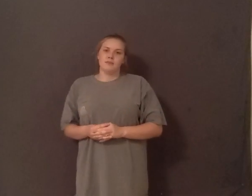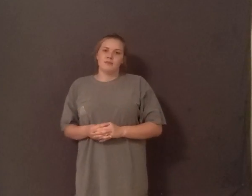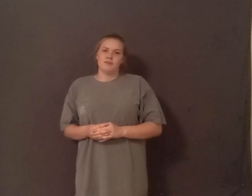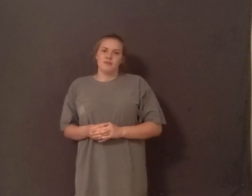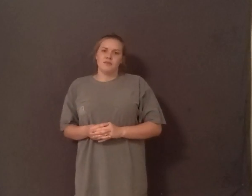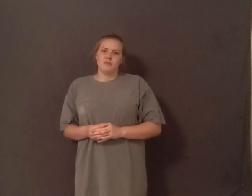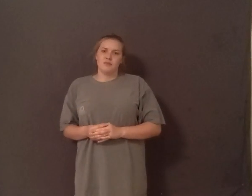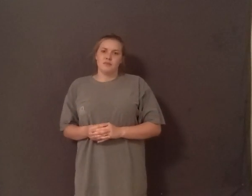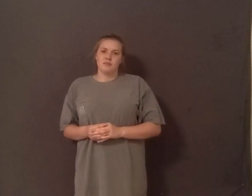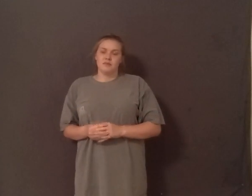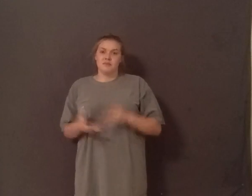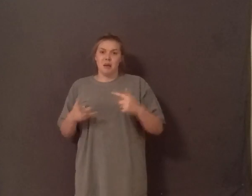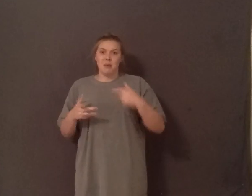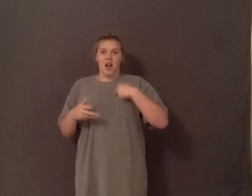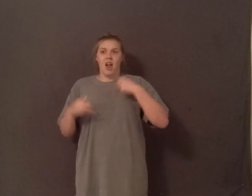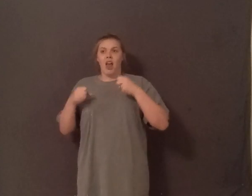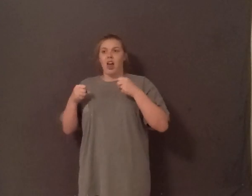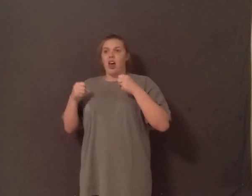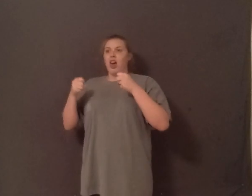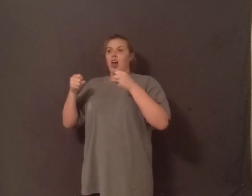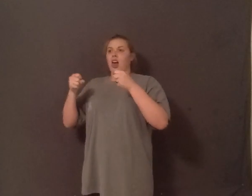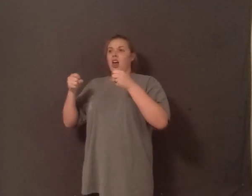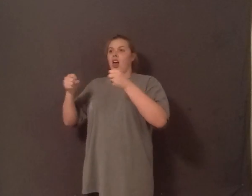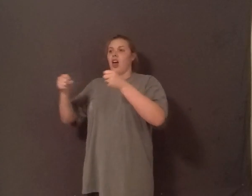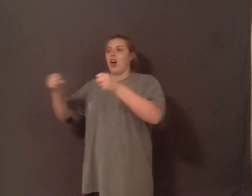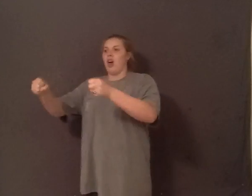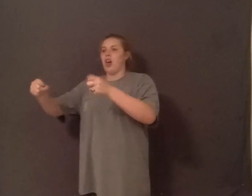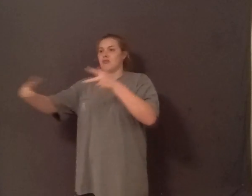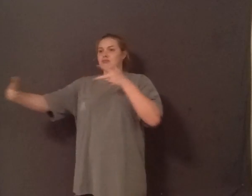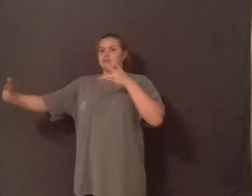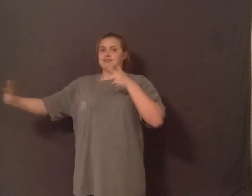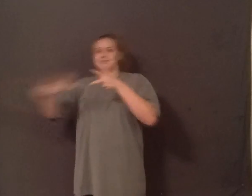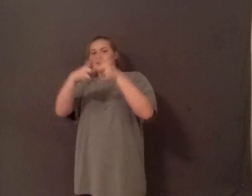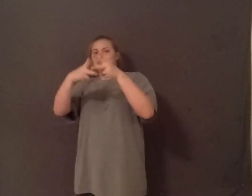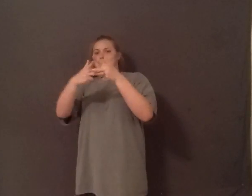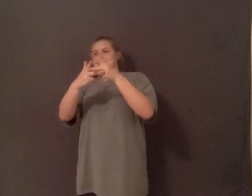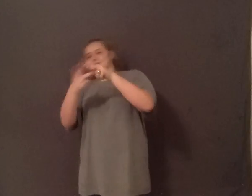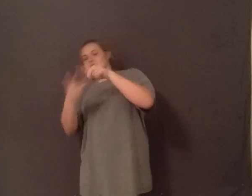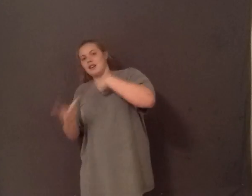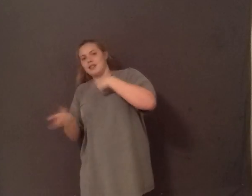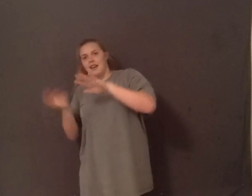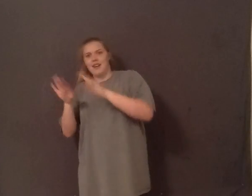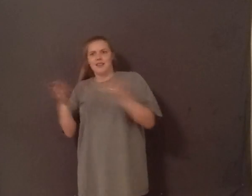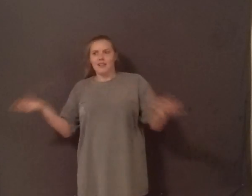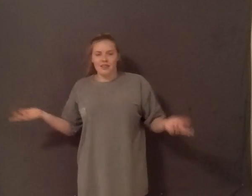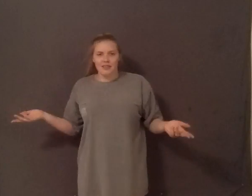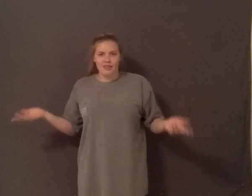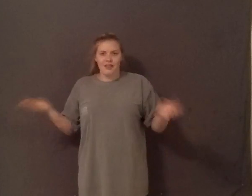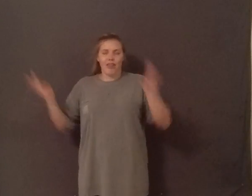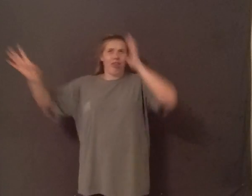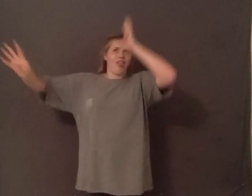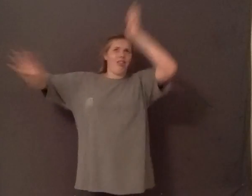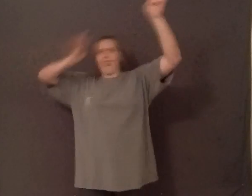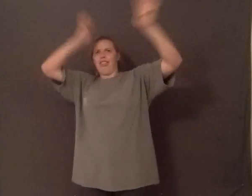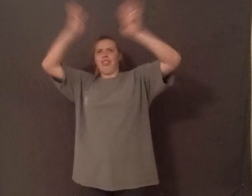I won't be driving to work one day and get into a car accident that kills me? I don't know. I don't know what's best for